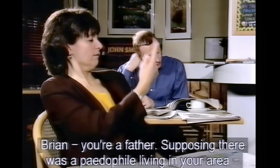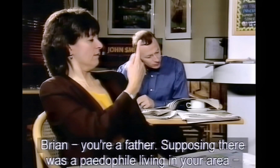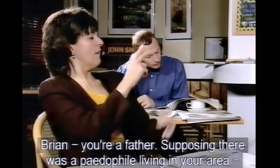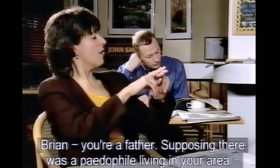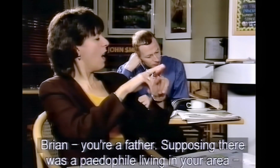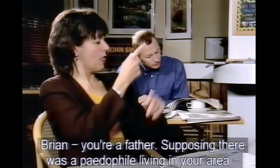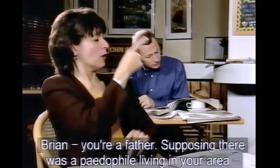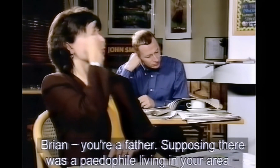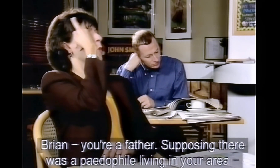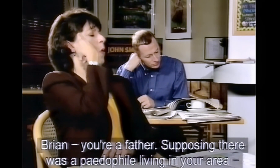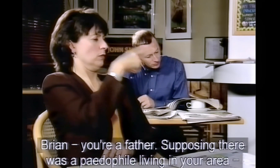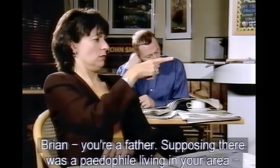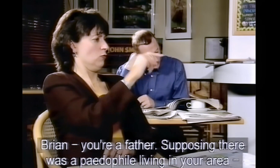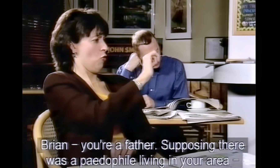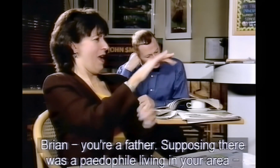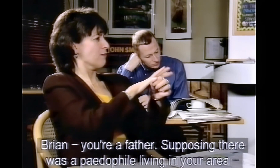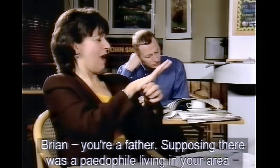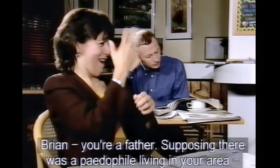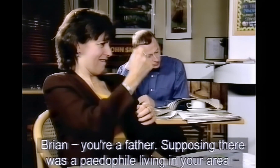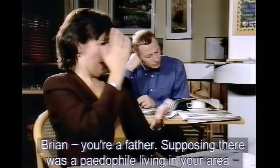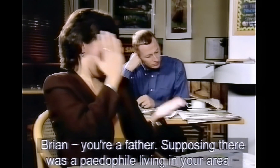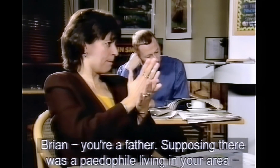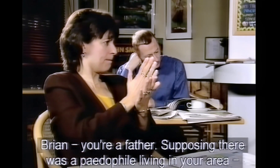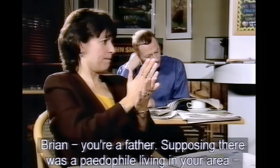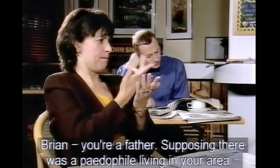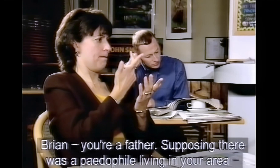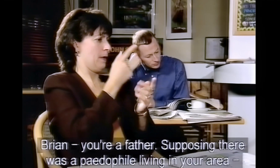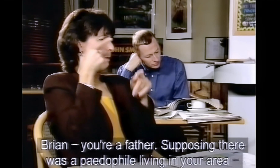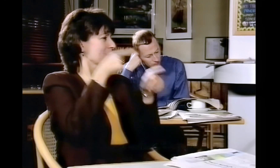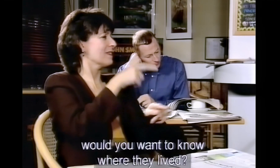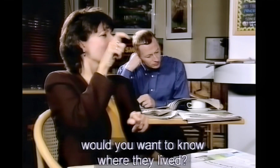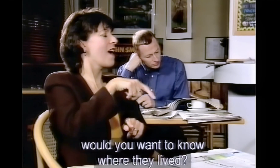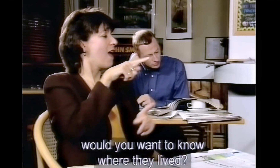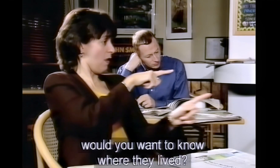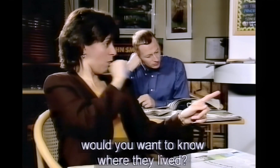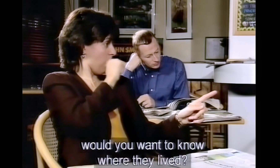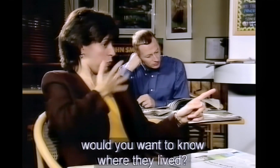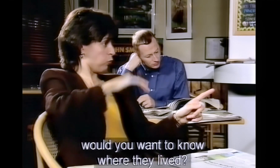Brian, you're a father. Supposing there was a paedophile living in your area, would you want to know where they lived?